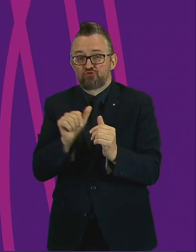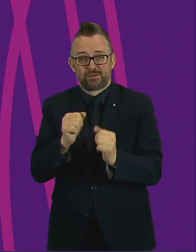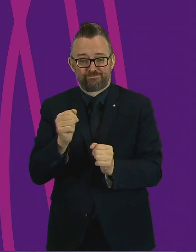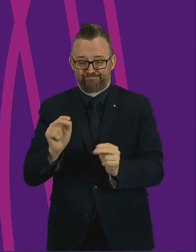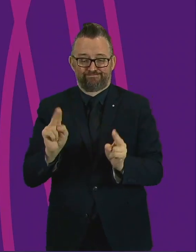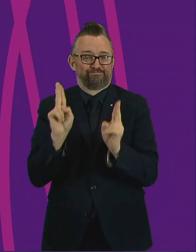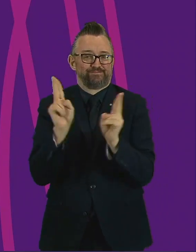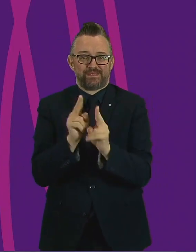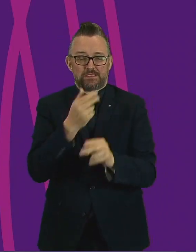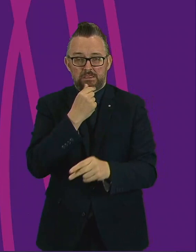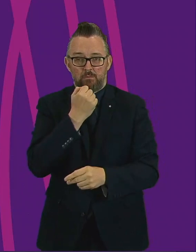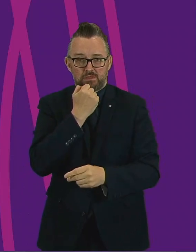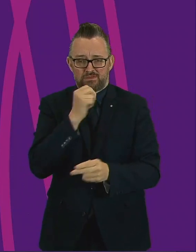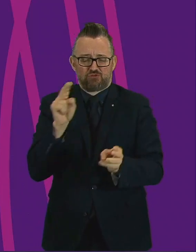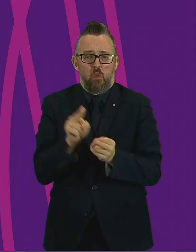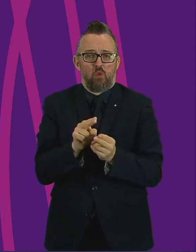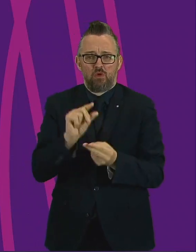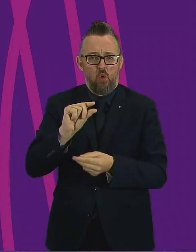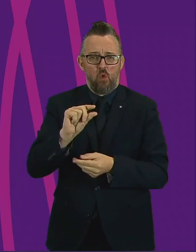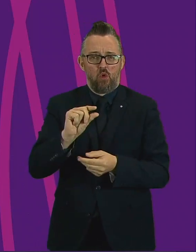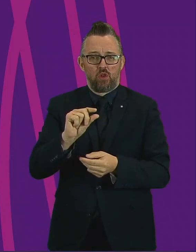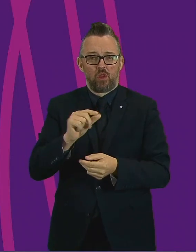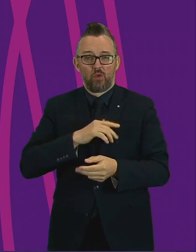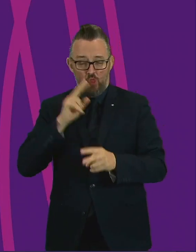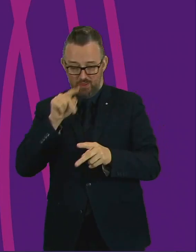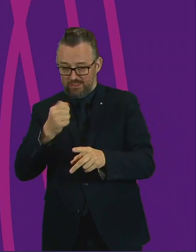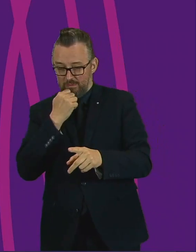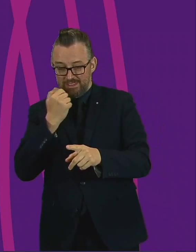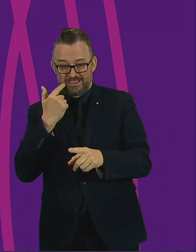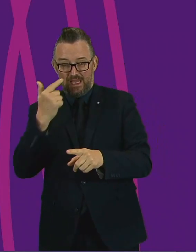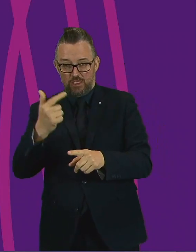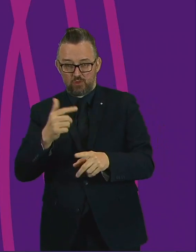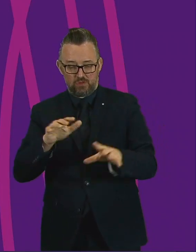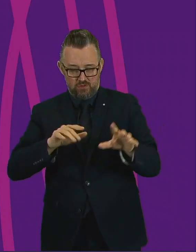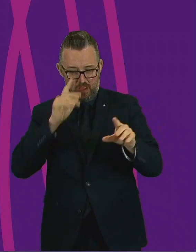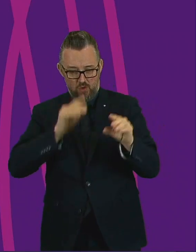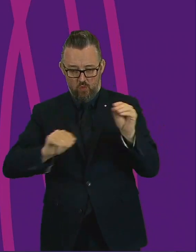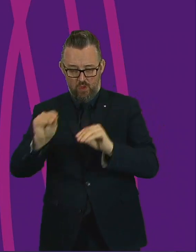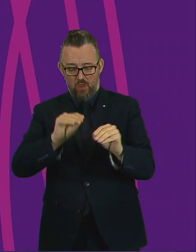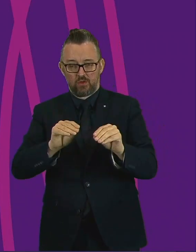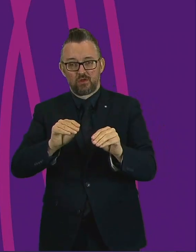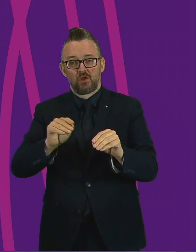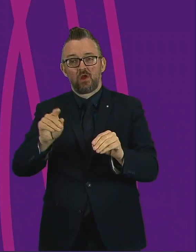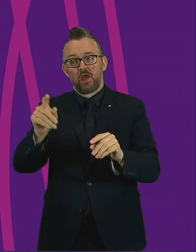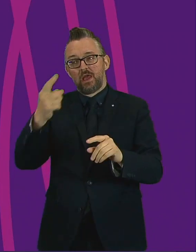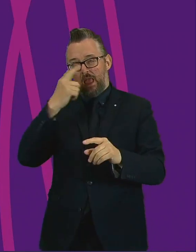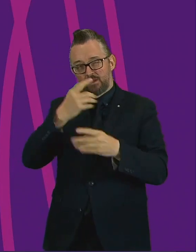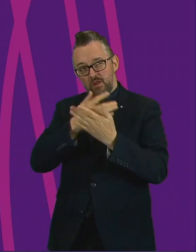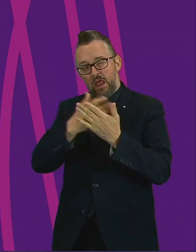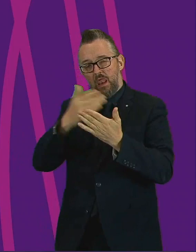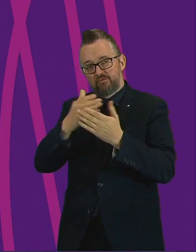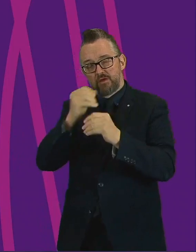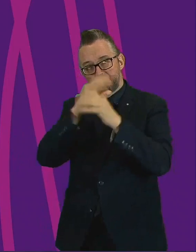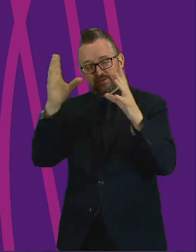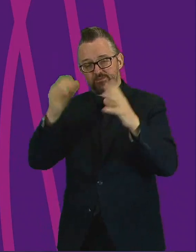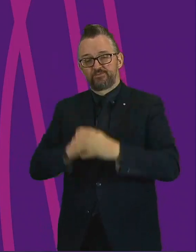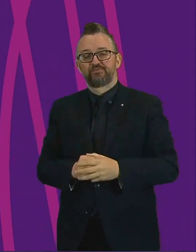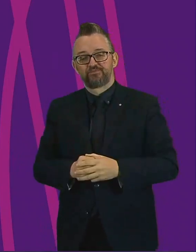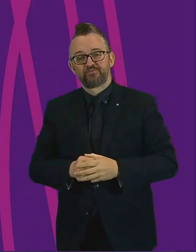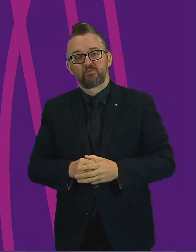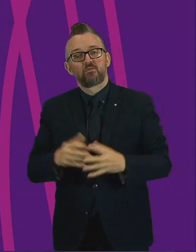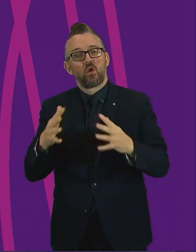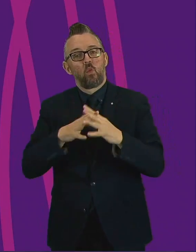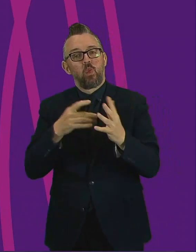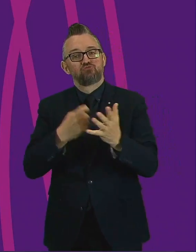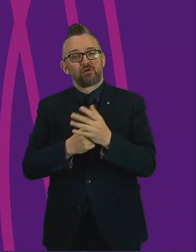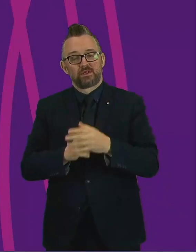think it's important that as we look at these numbers, hopefully next week, those contextual points are borne in mind. Willie Rennie.